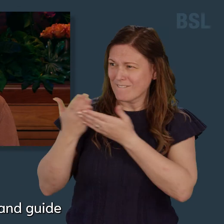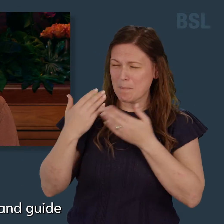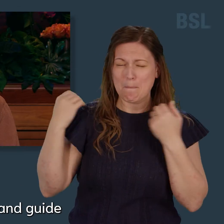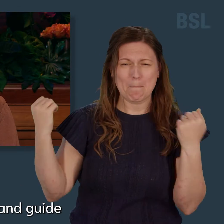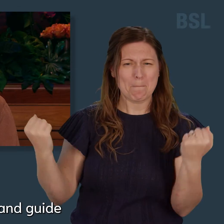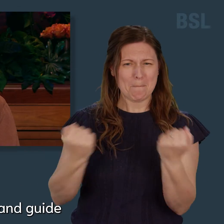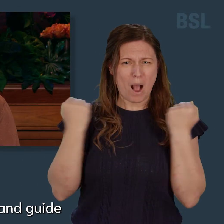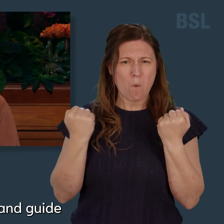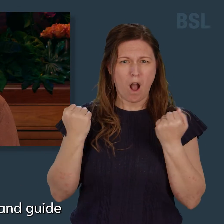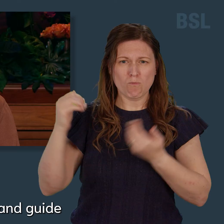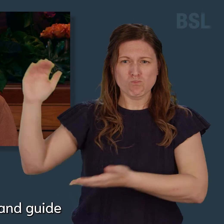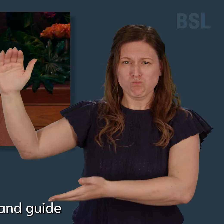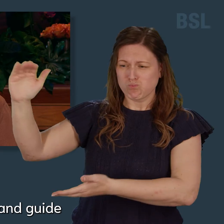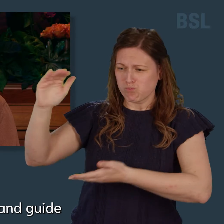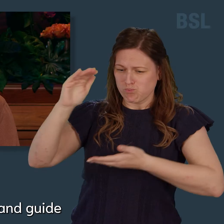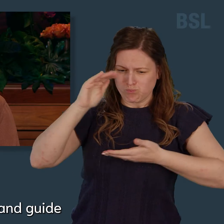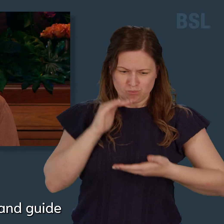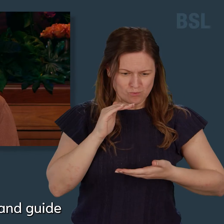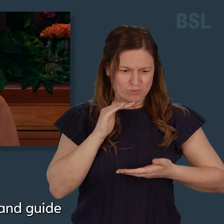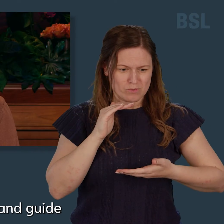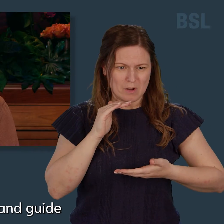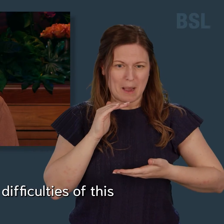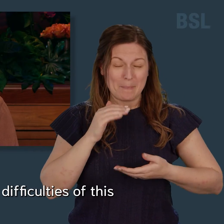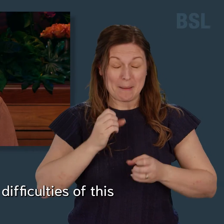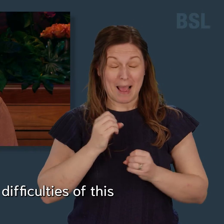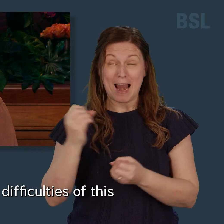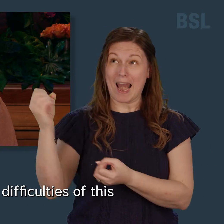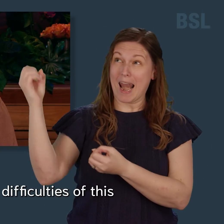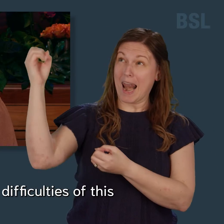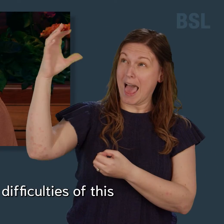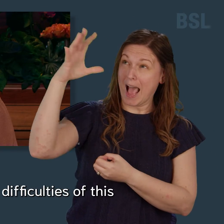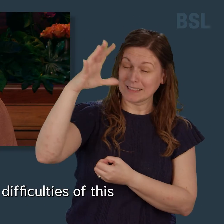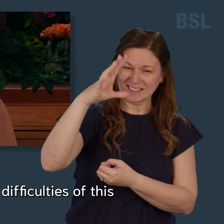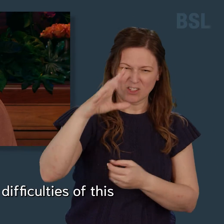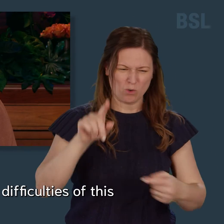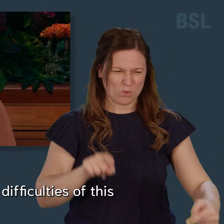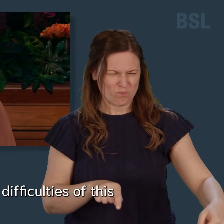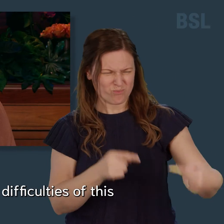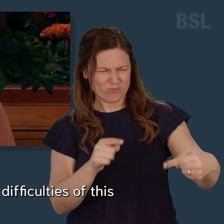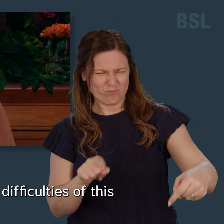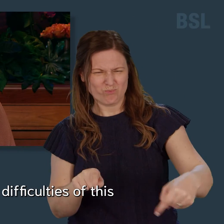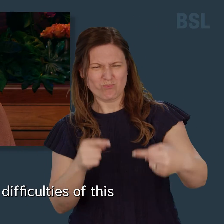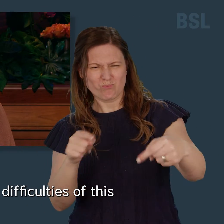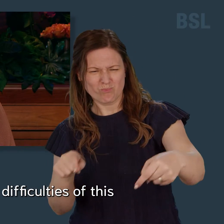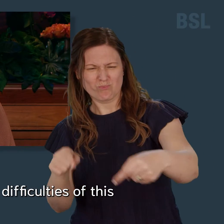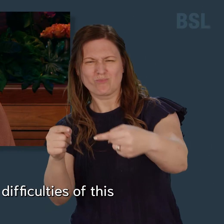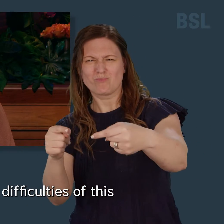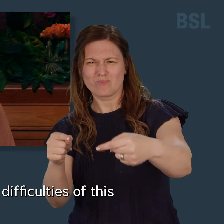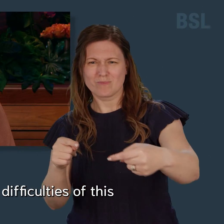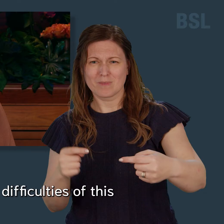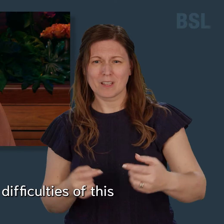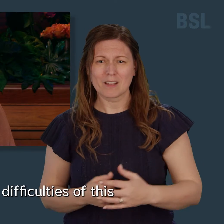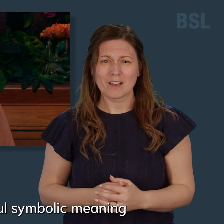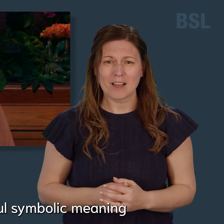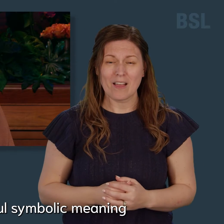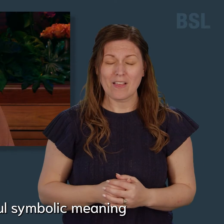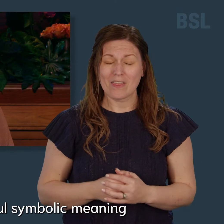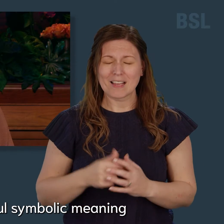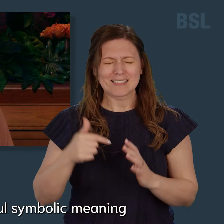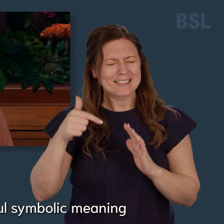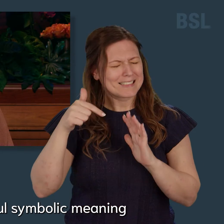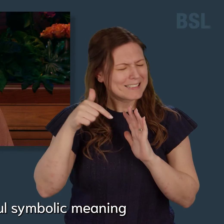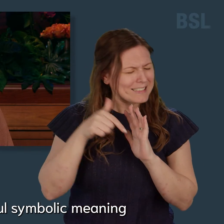increased capacity, and be my light and guide through the darkness and difficulties of this world. There